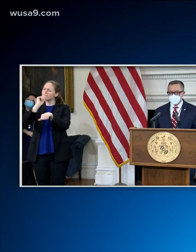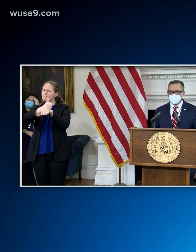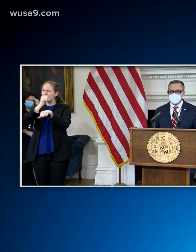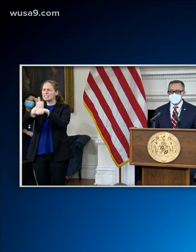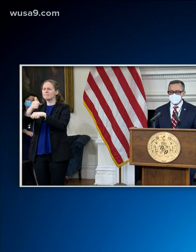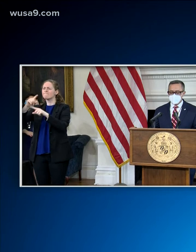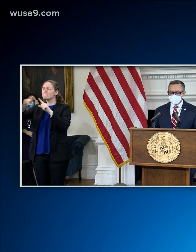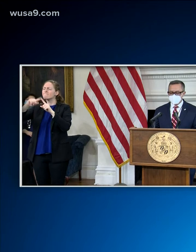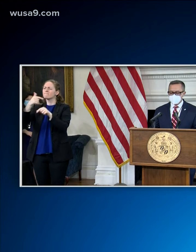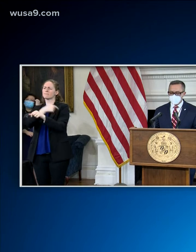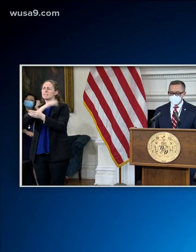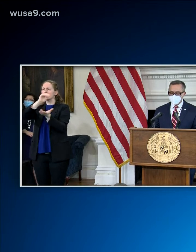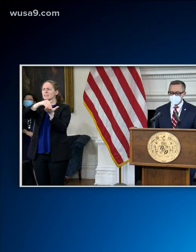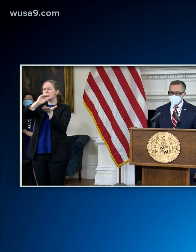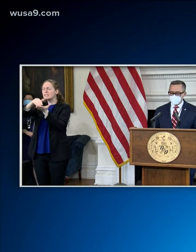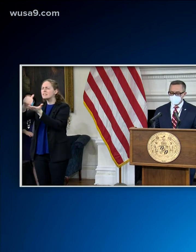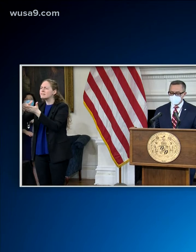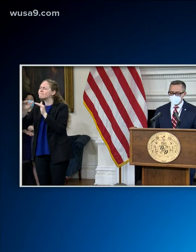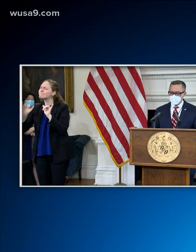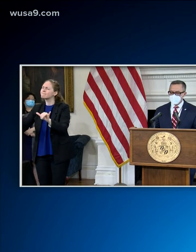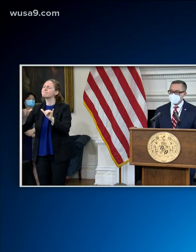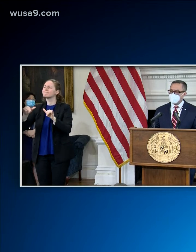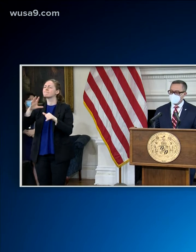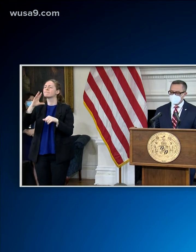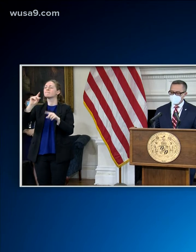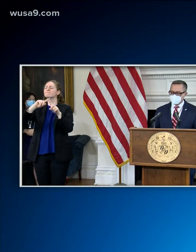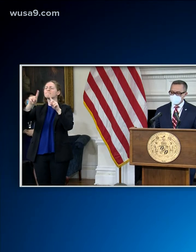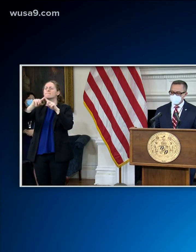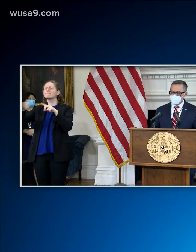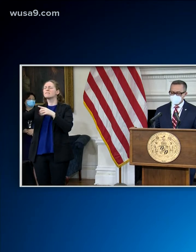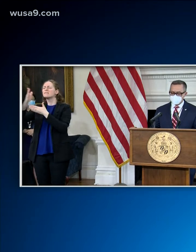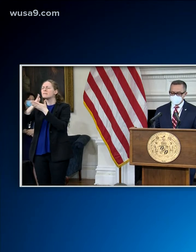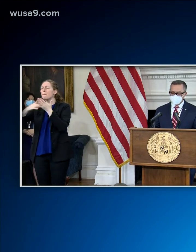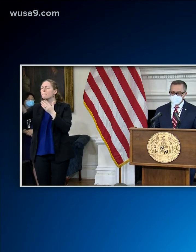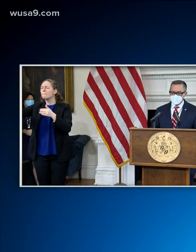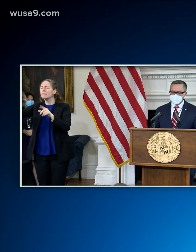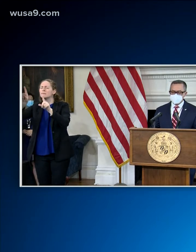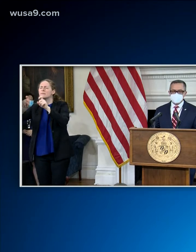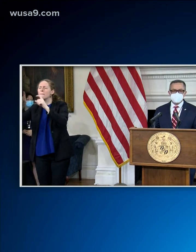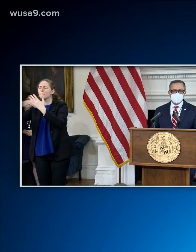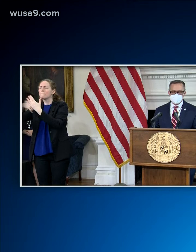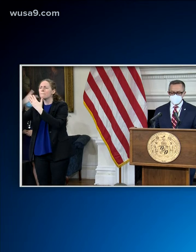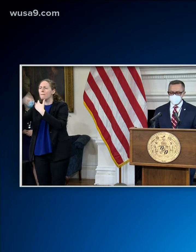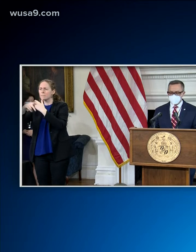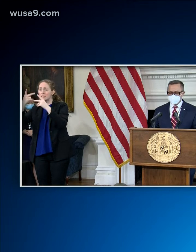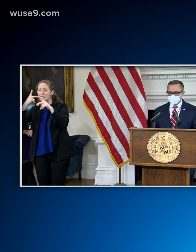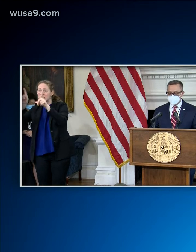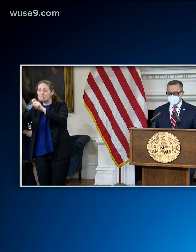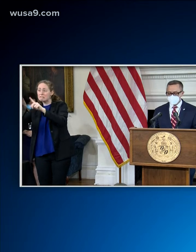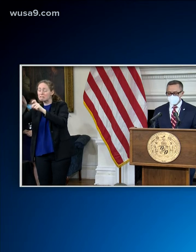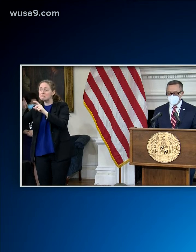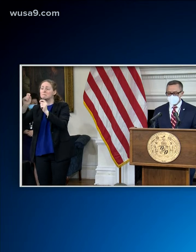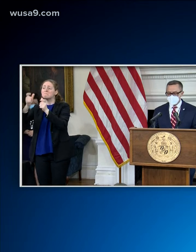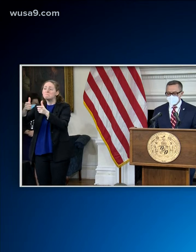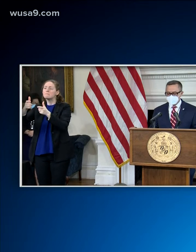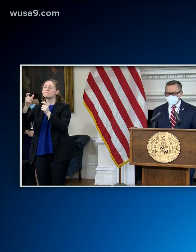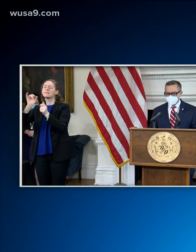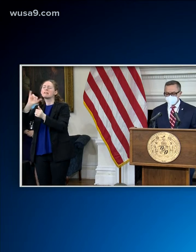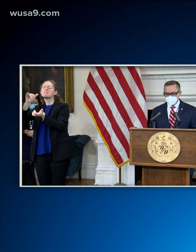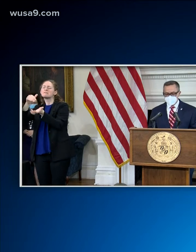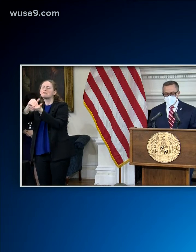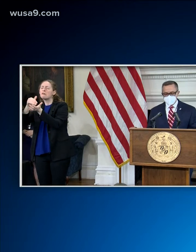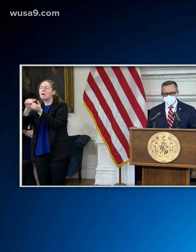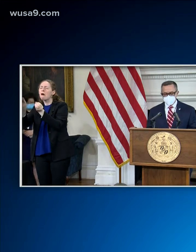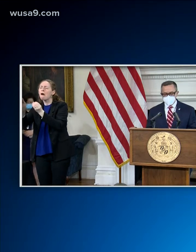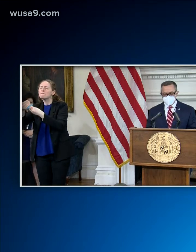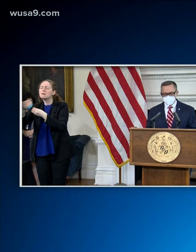offices. This all of Maryland, public and private approach is exactly what is needed.